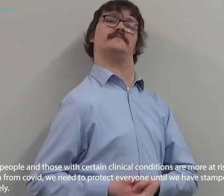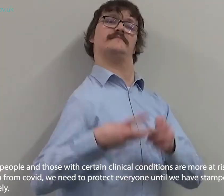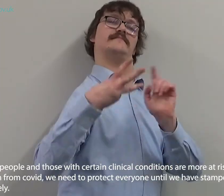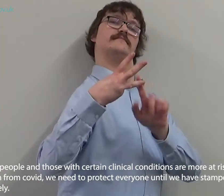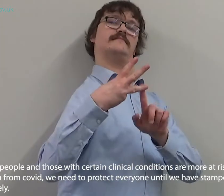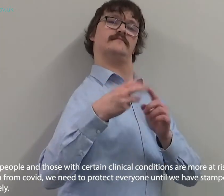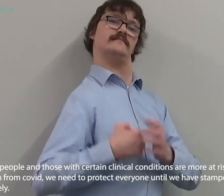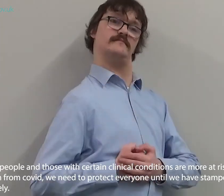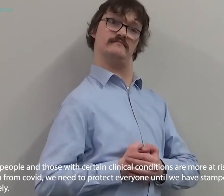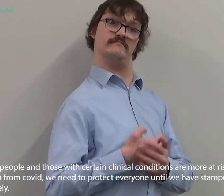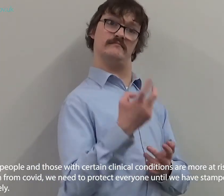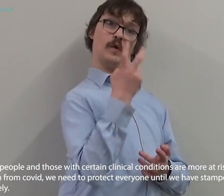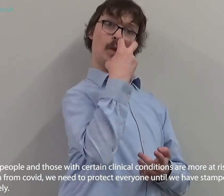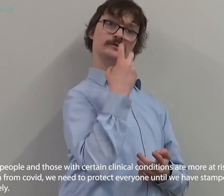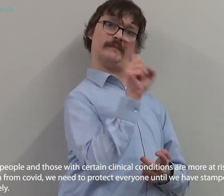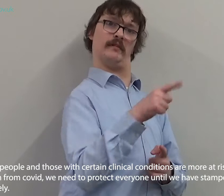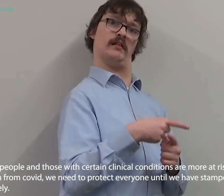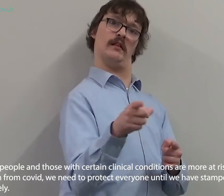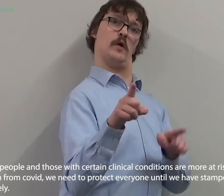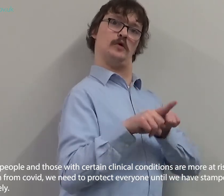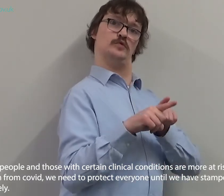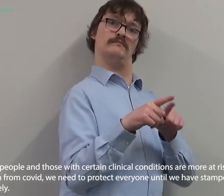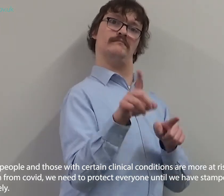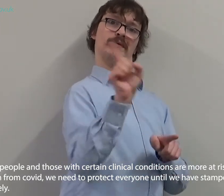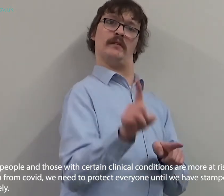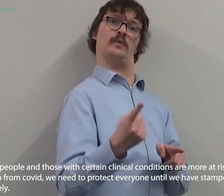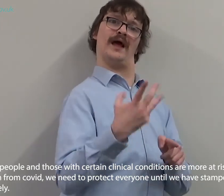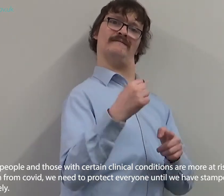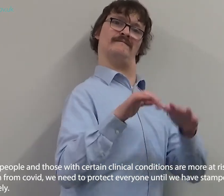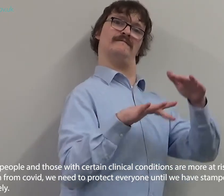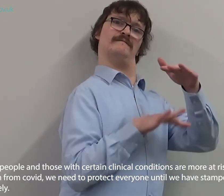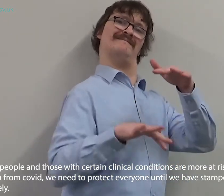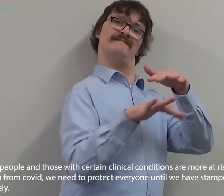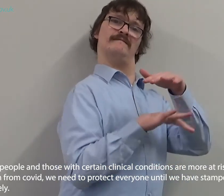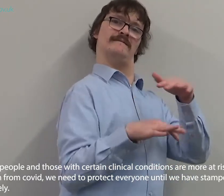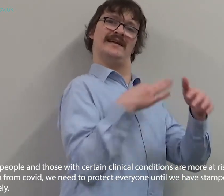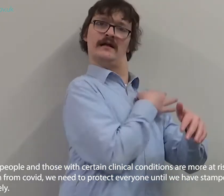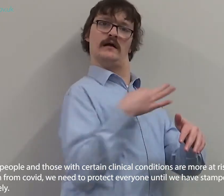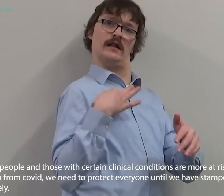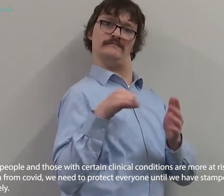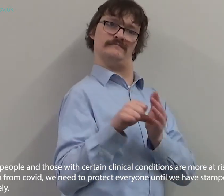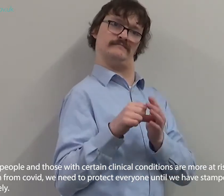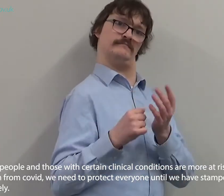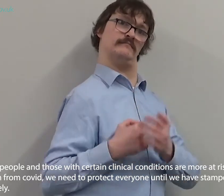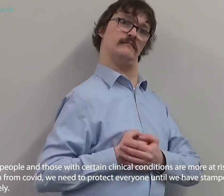While older people and those with certain clinical conditions are more at risk from hospitalisation from Covid,